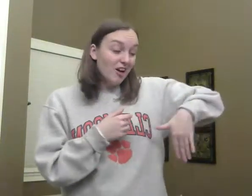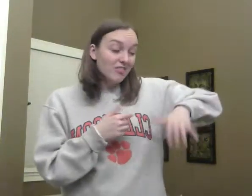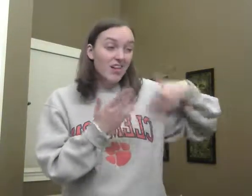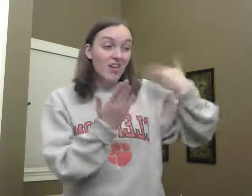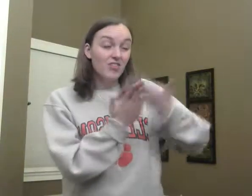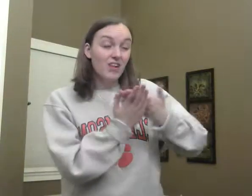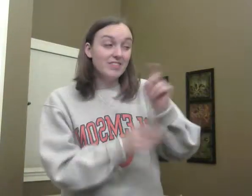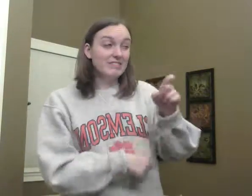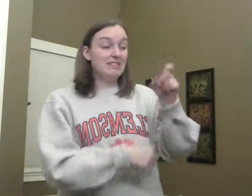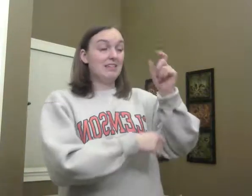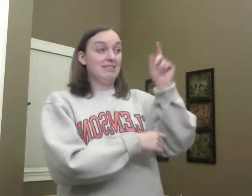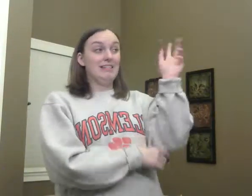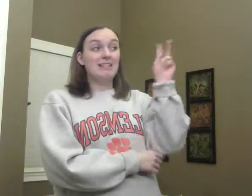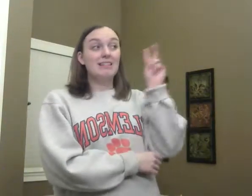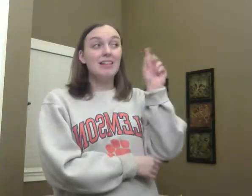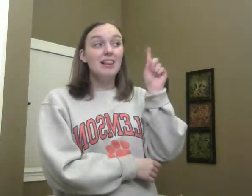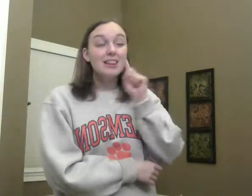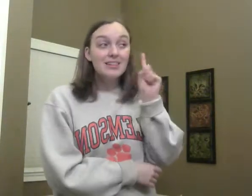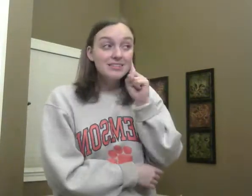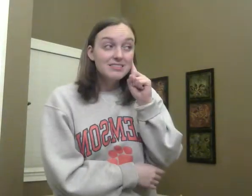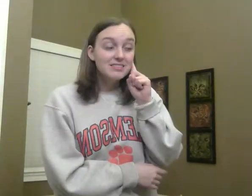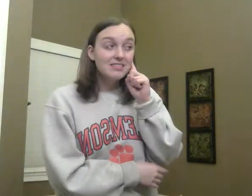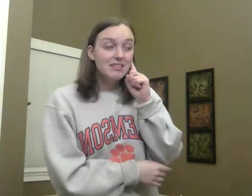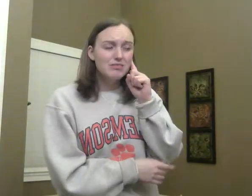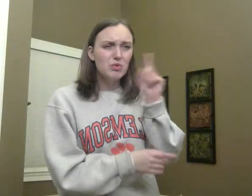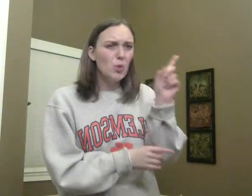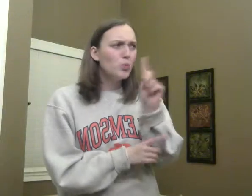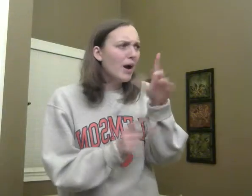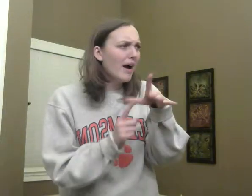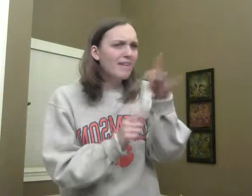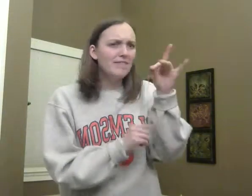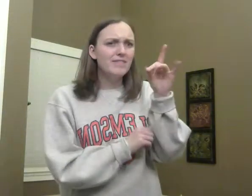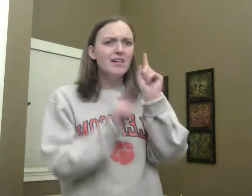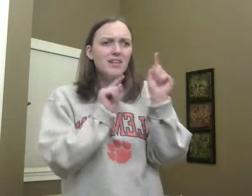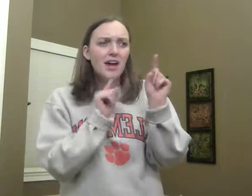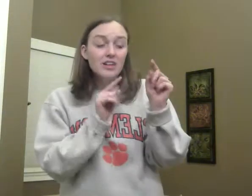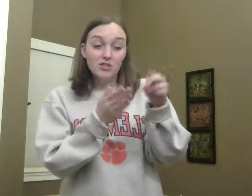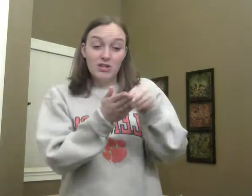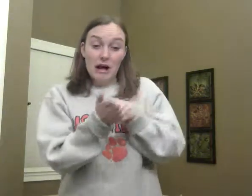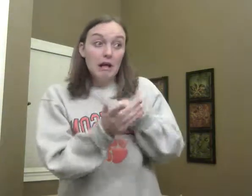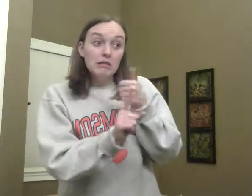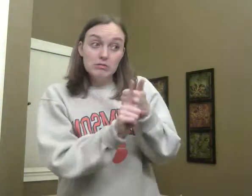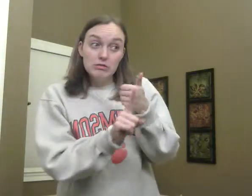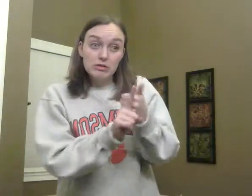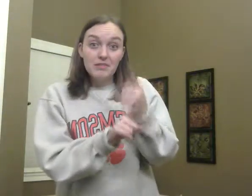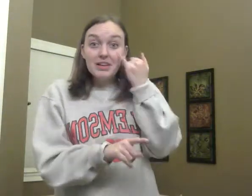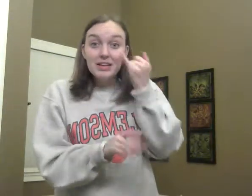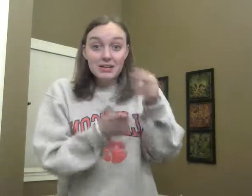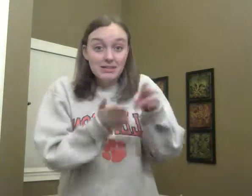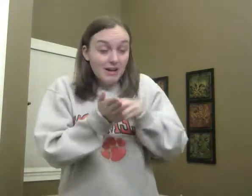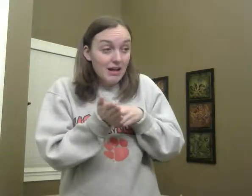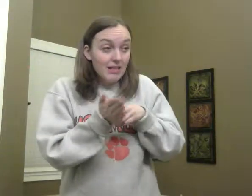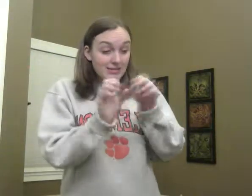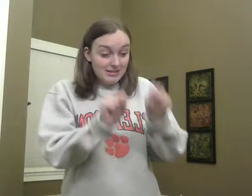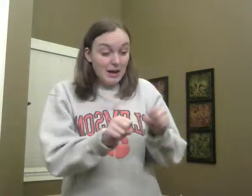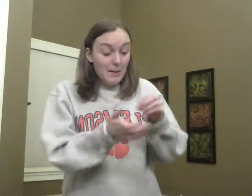listen to where you can find the information in the text and highlight it. If you highlight it, you can give yourself a spider because you